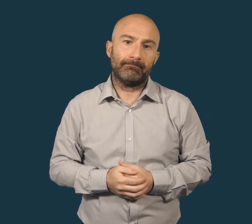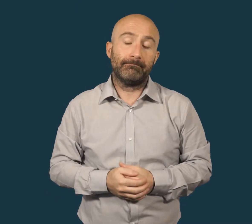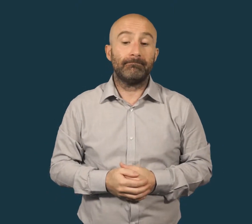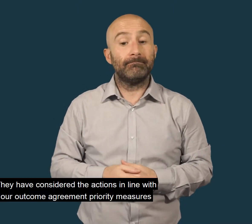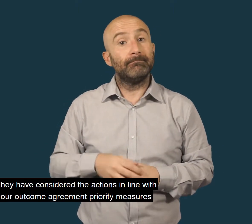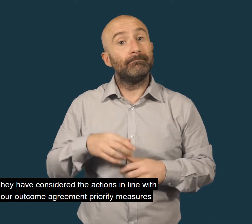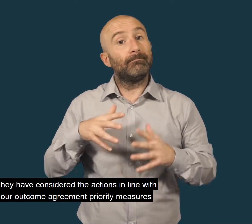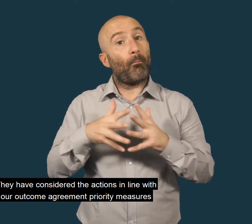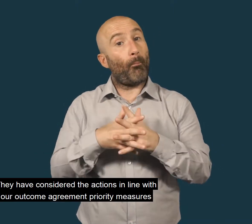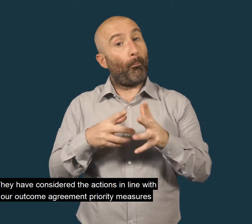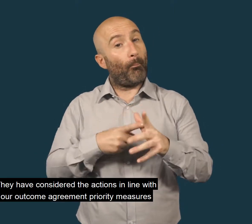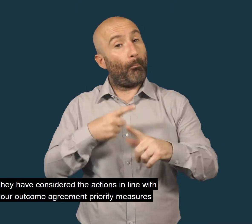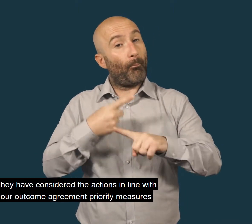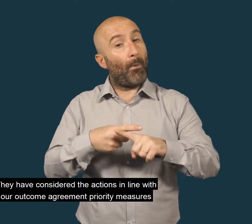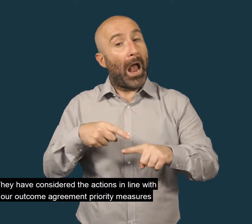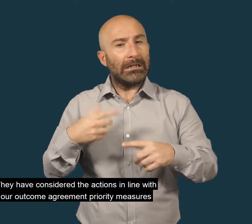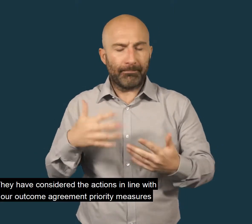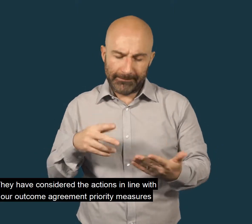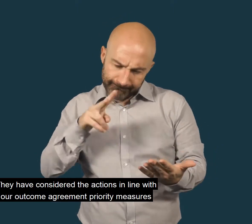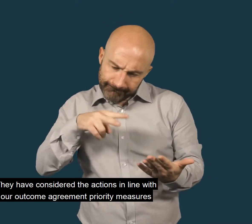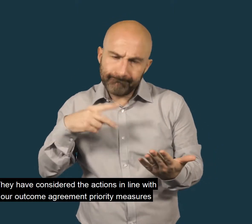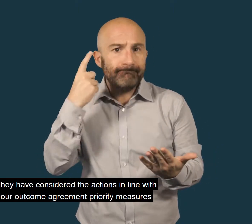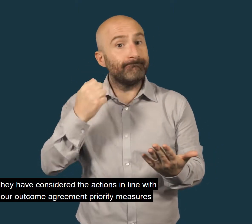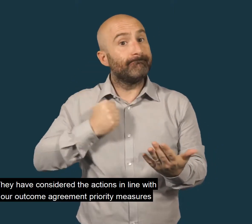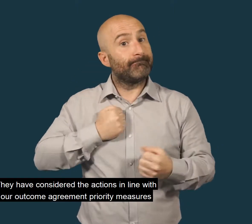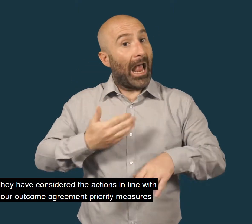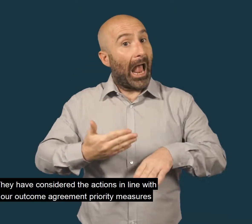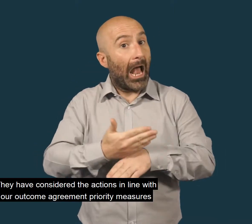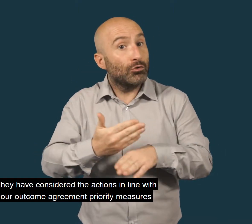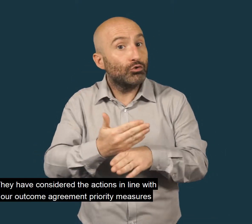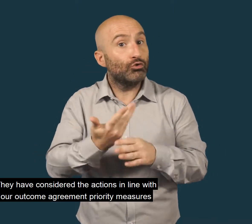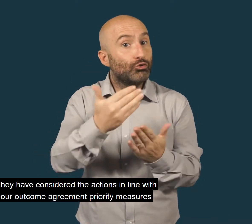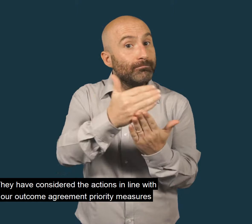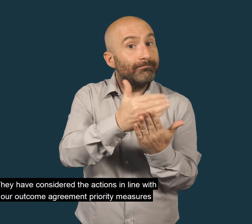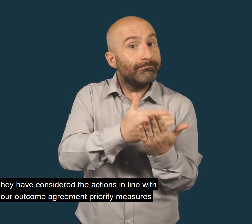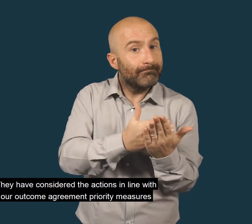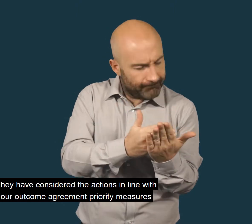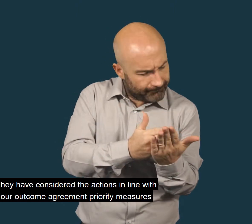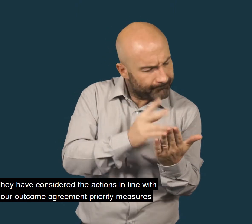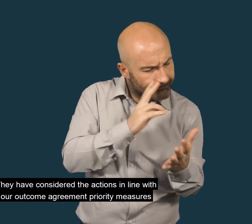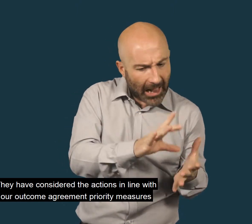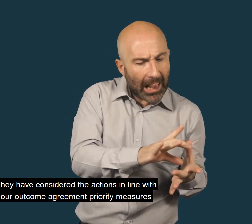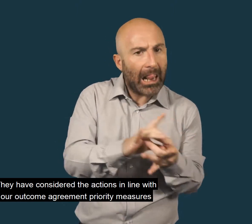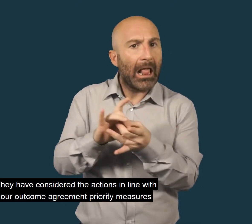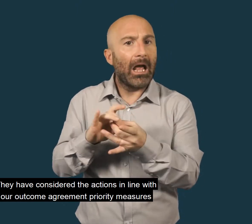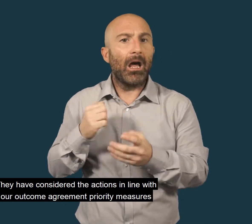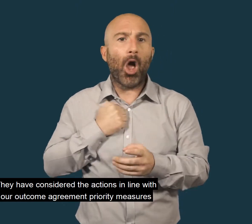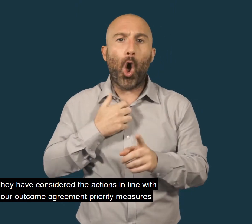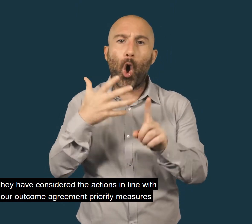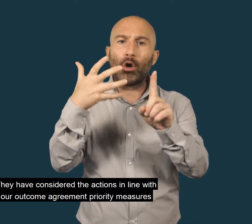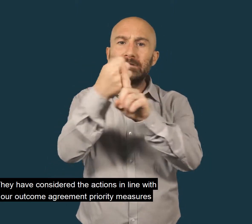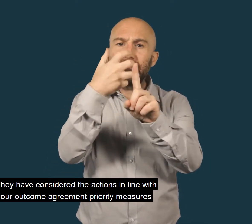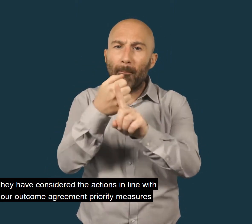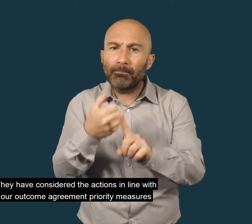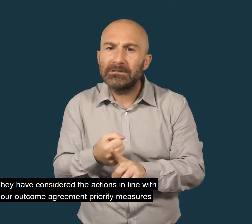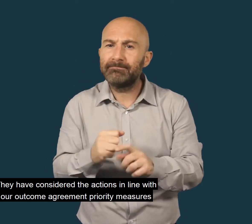They have considered the actions in line with our outcome agreement priority measures and ensured that they are focused